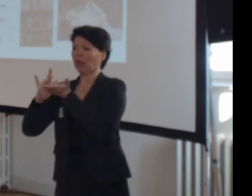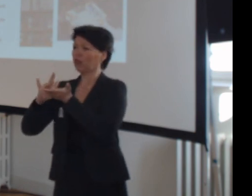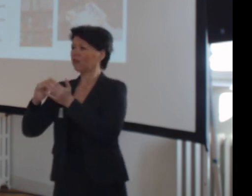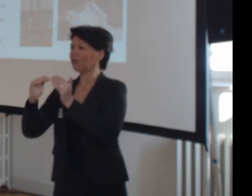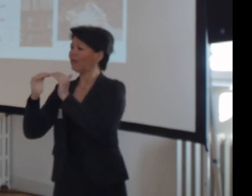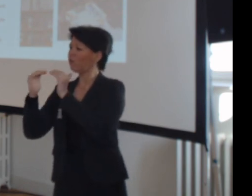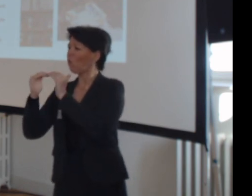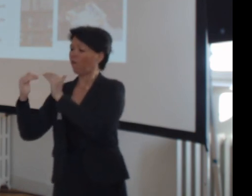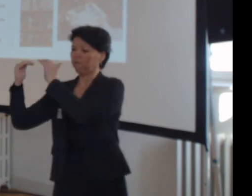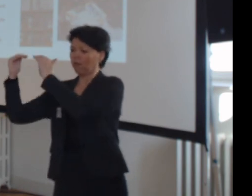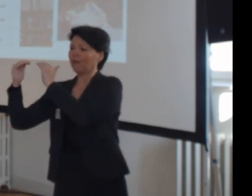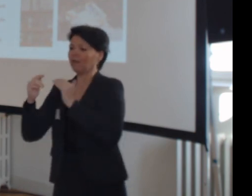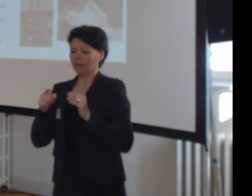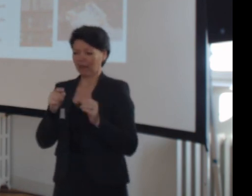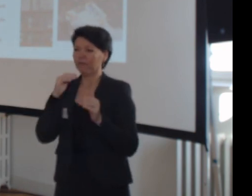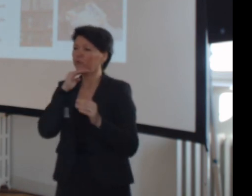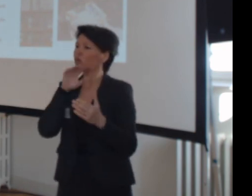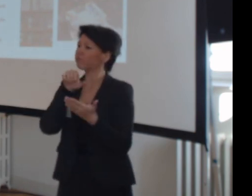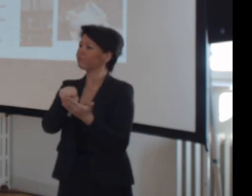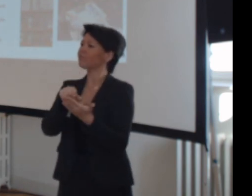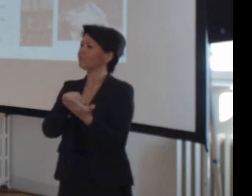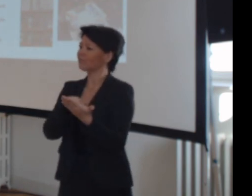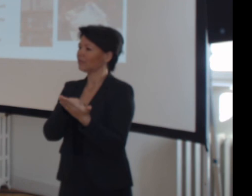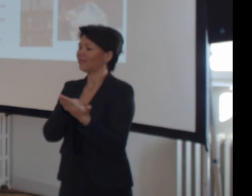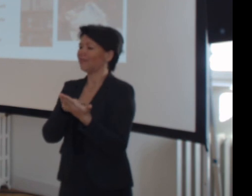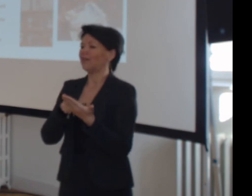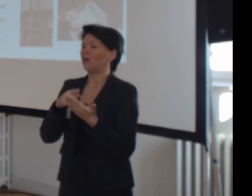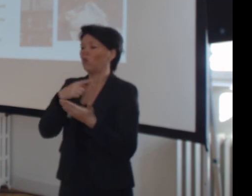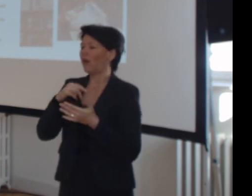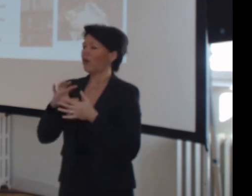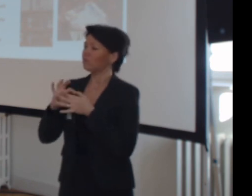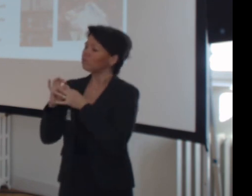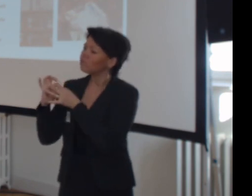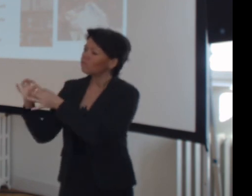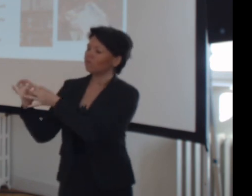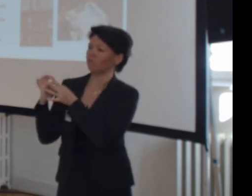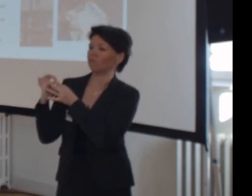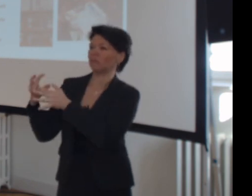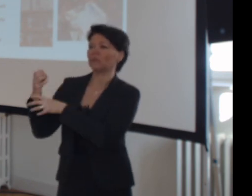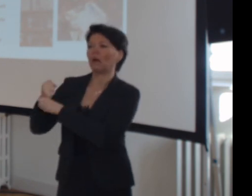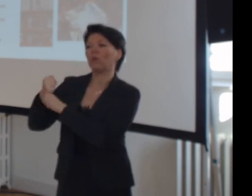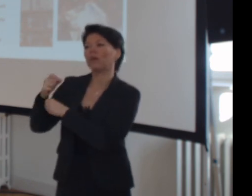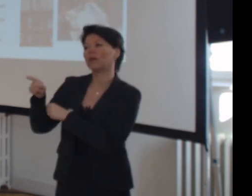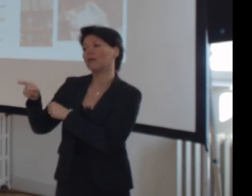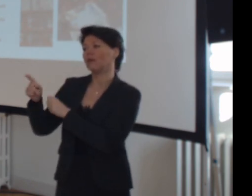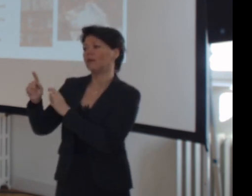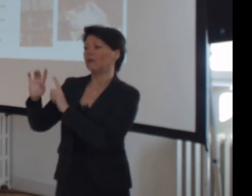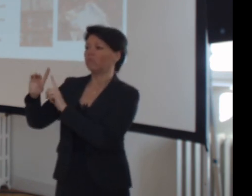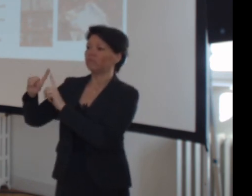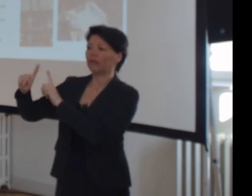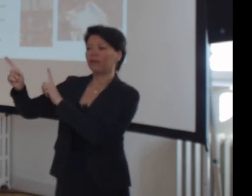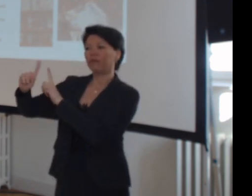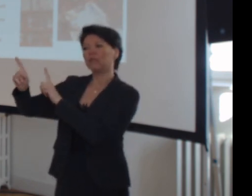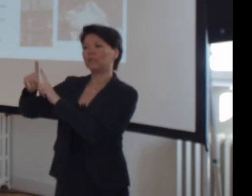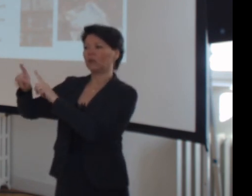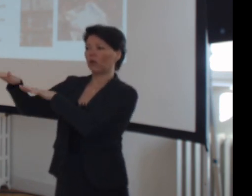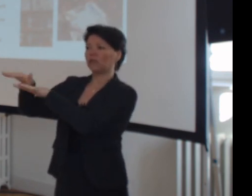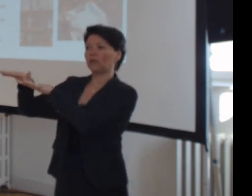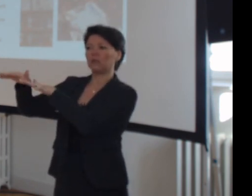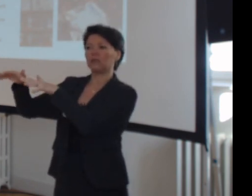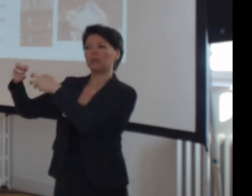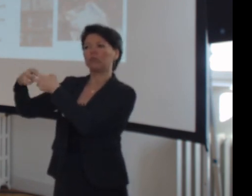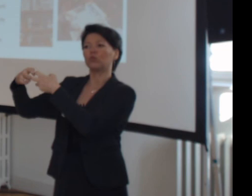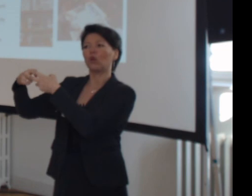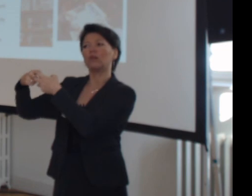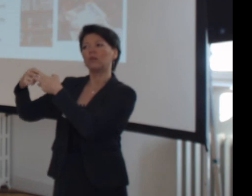etc. We work very closely together with a number of reference organizations here in